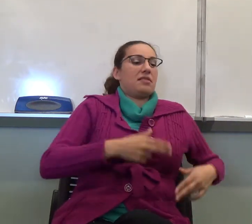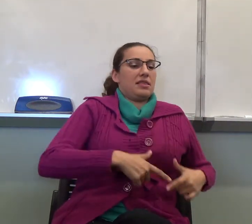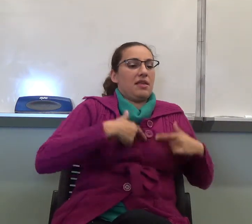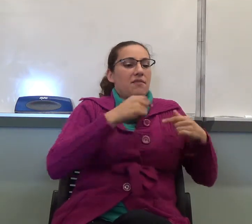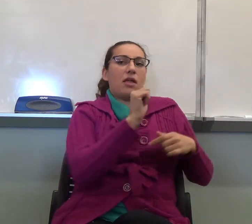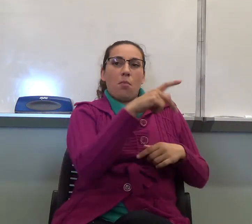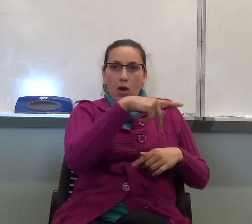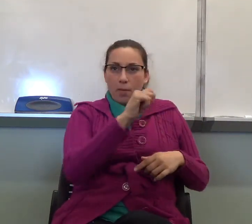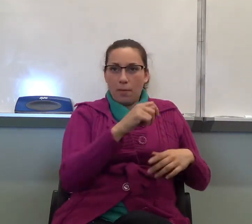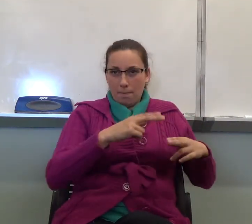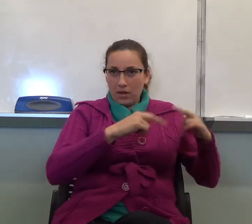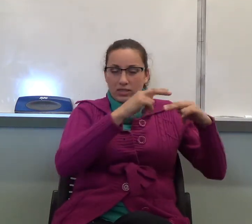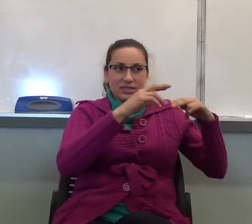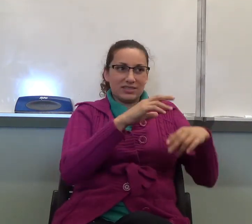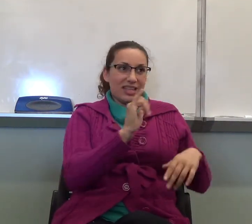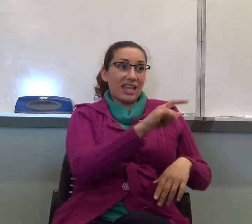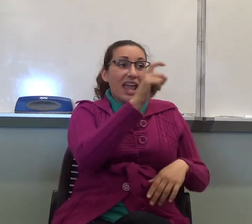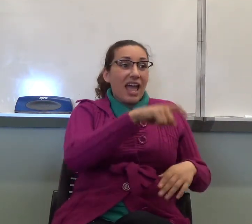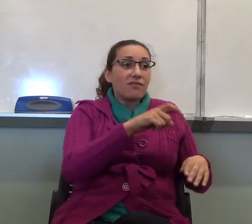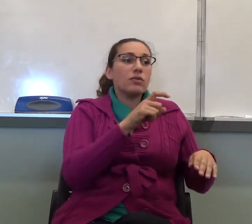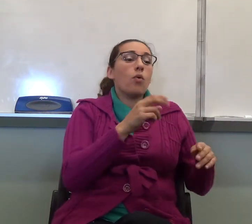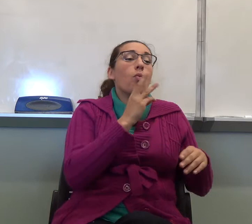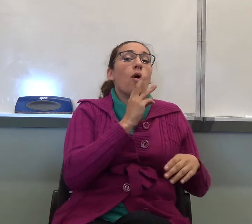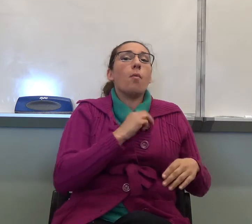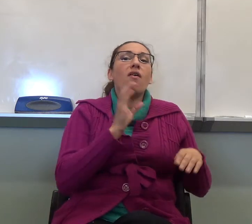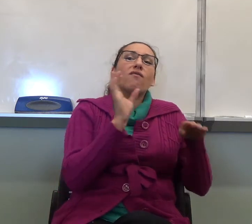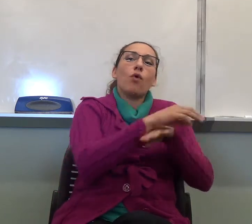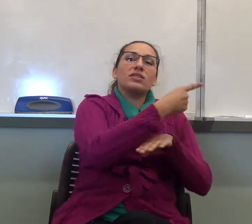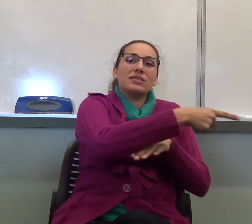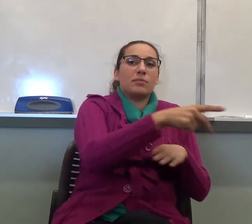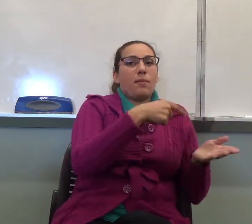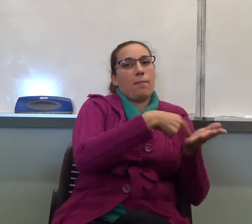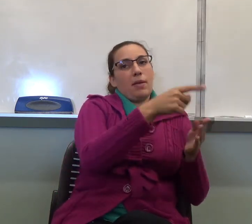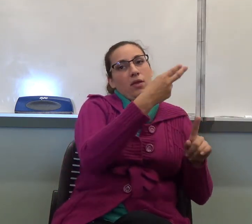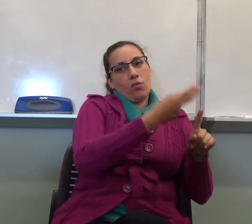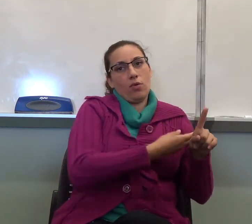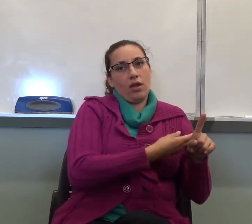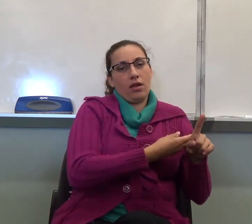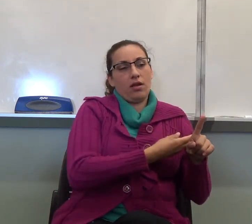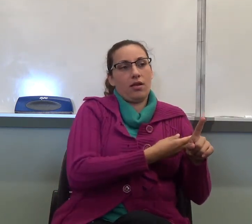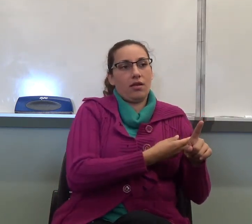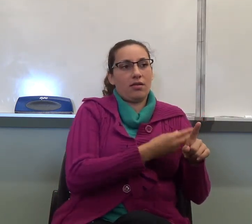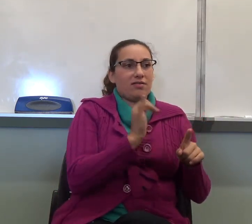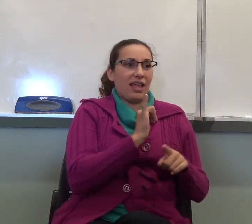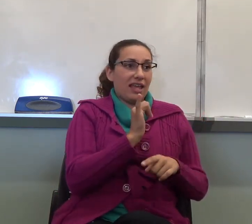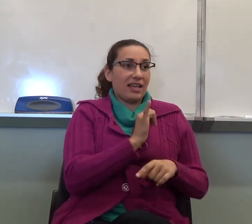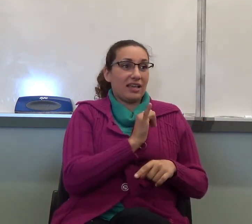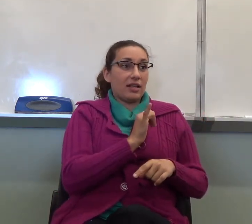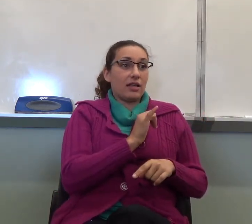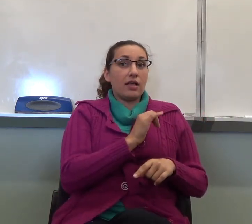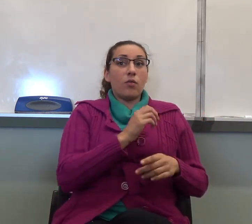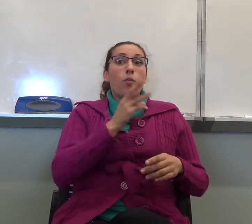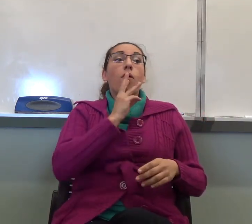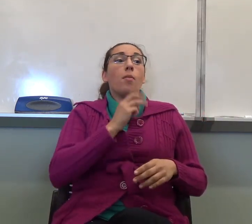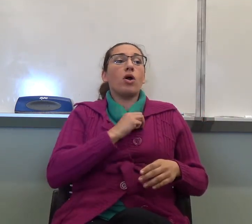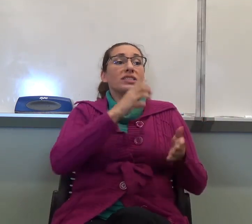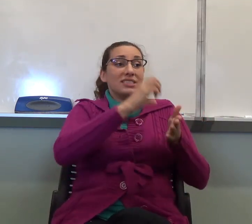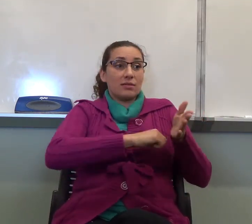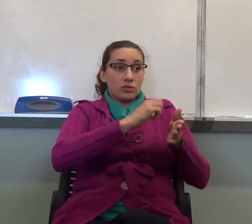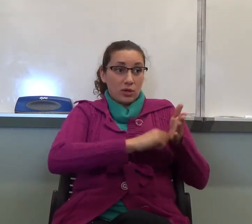everybody down. We're now talking about the opposite of a -2. Well, that would be the number on the opposite side of 0, same distance